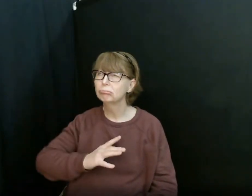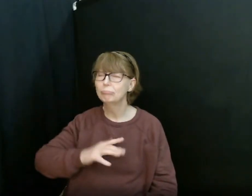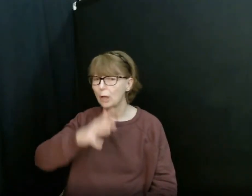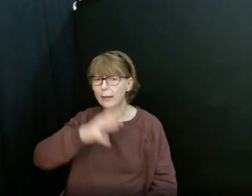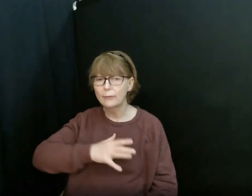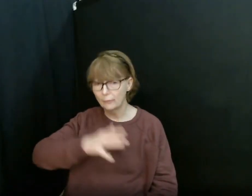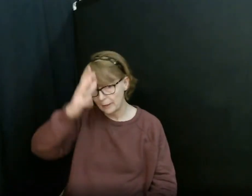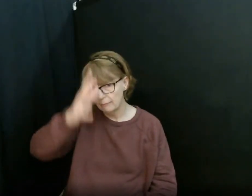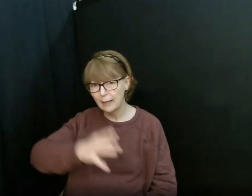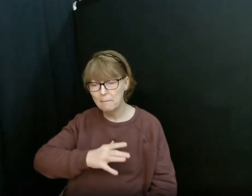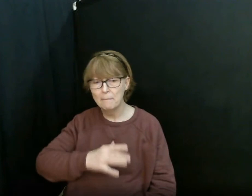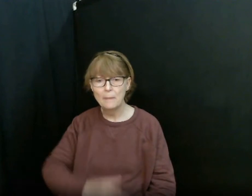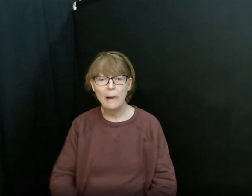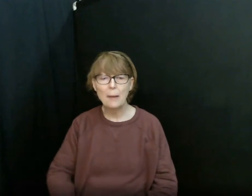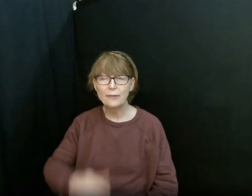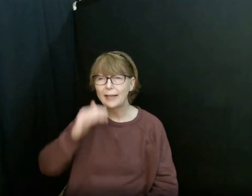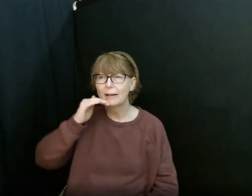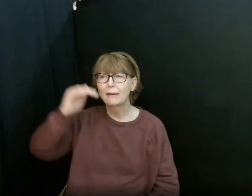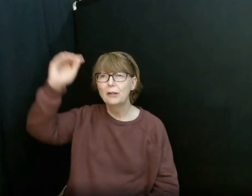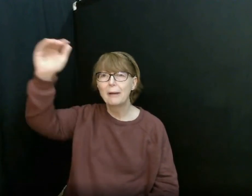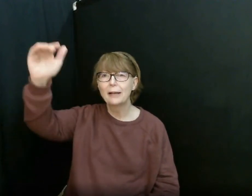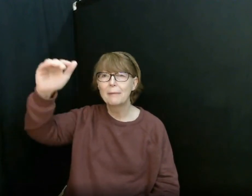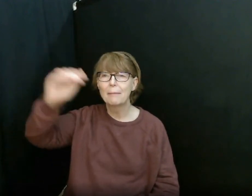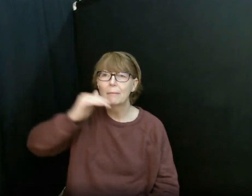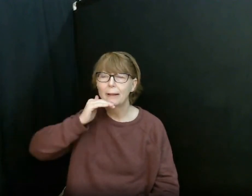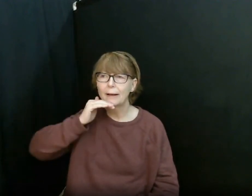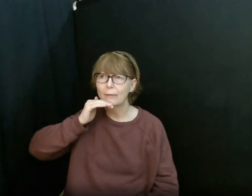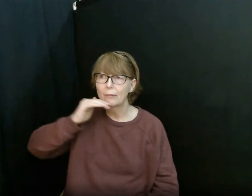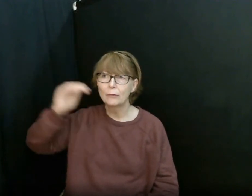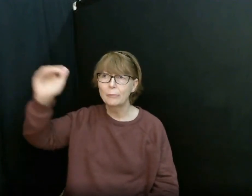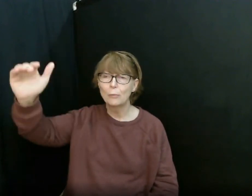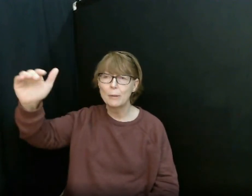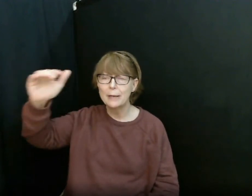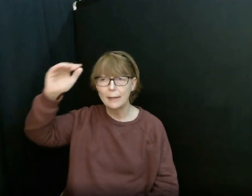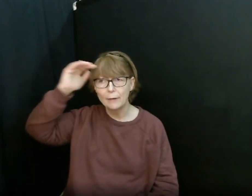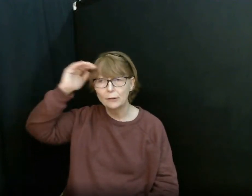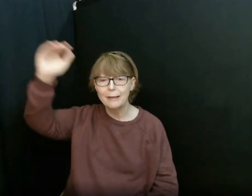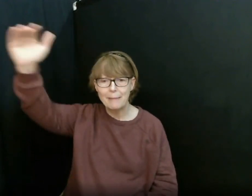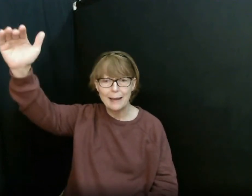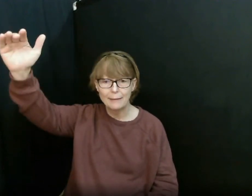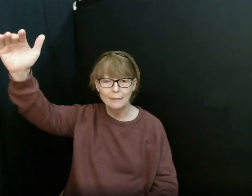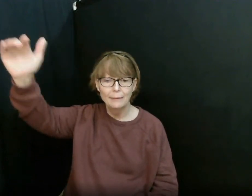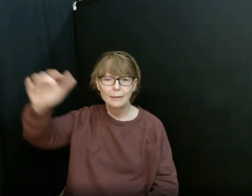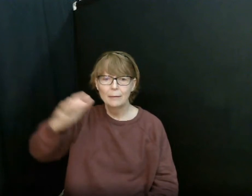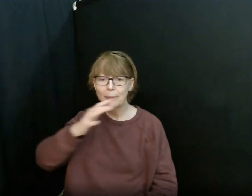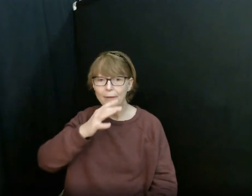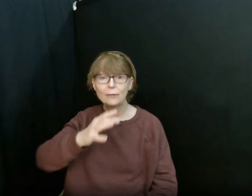No, it's this way. Yeah. I was thinking might come up like this would be a woman and this could be a man, but this is